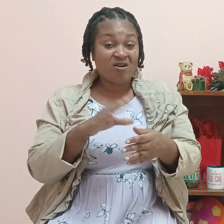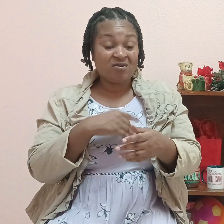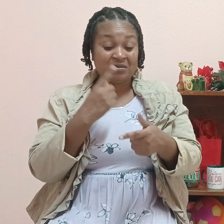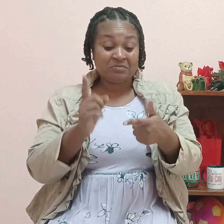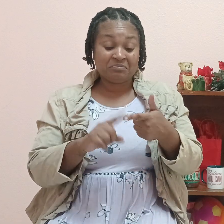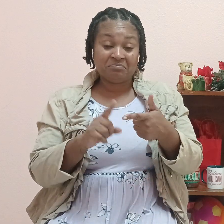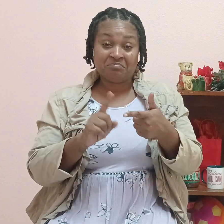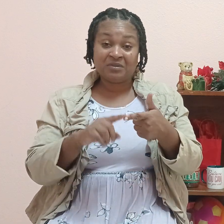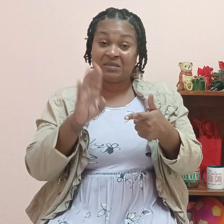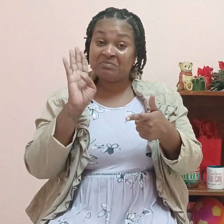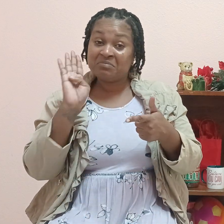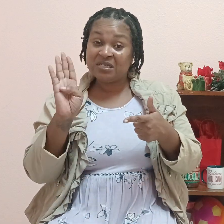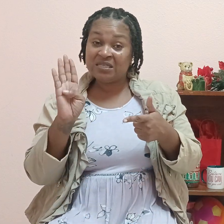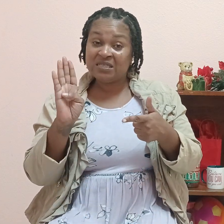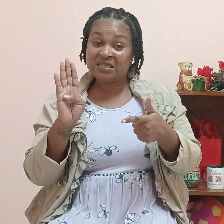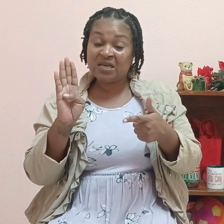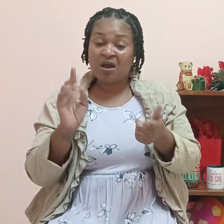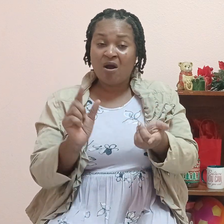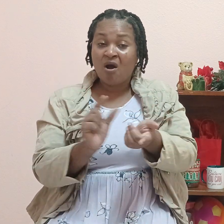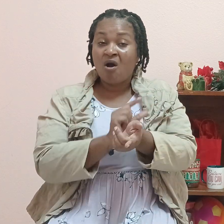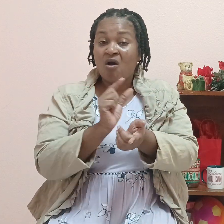B, gospel music,